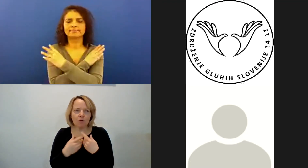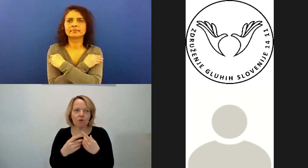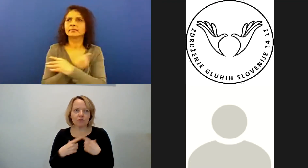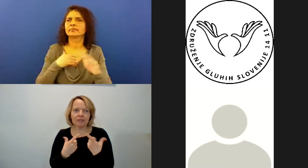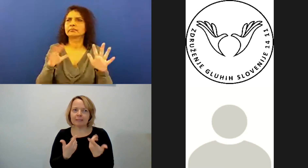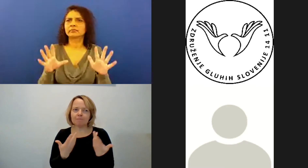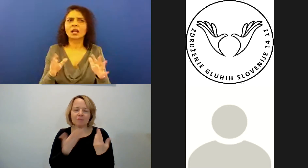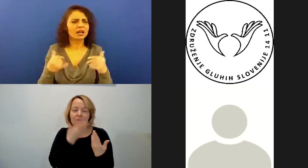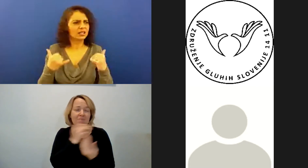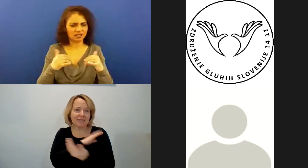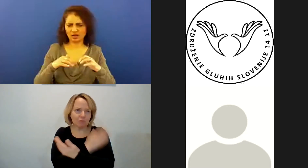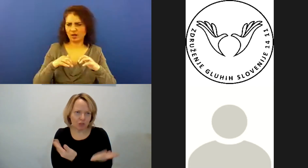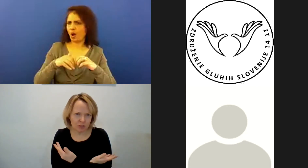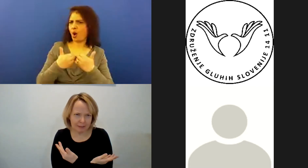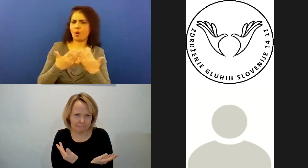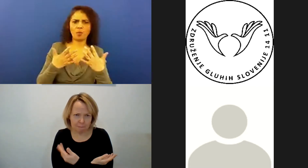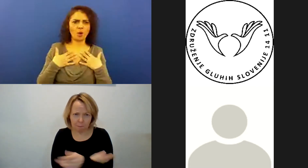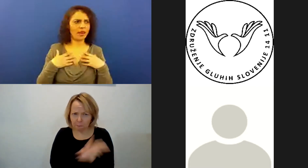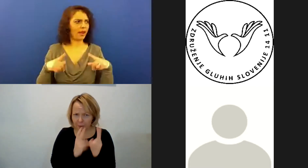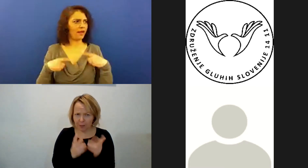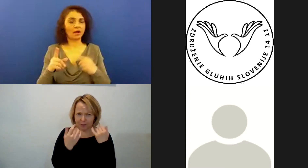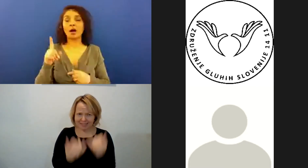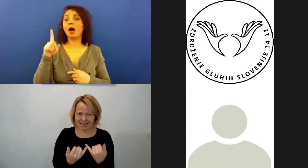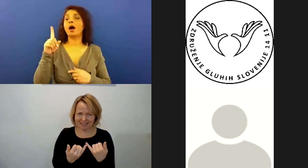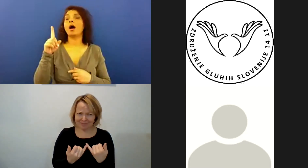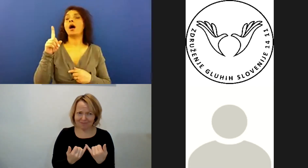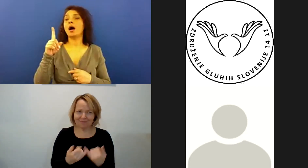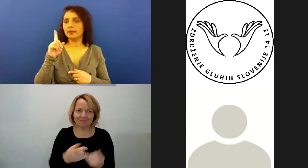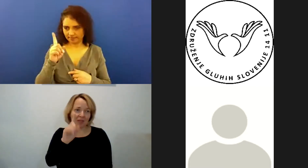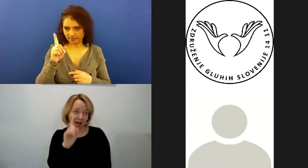I tried to give them some information. I started feeling